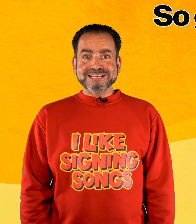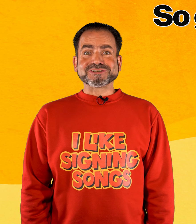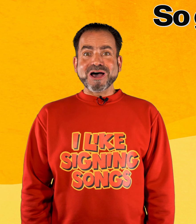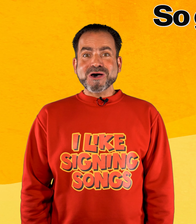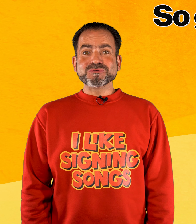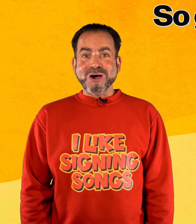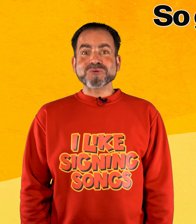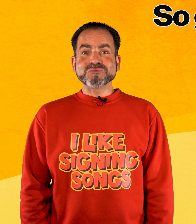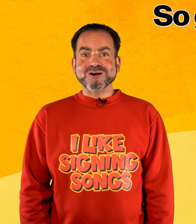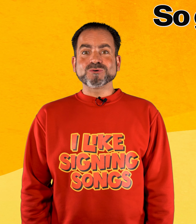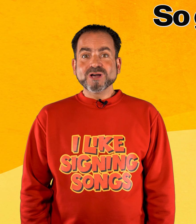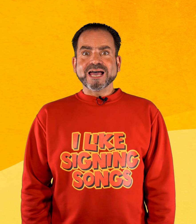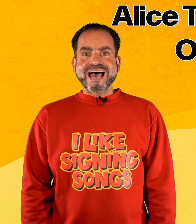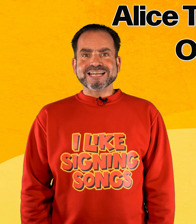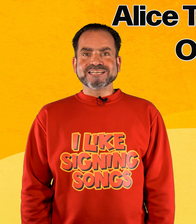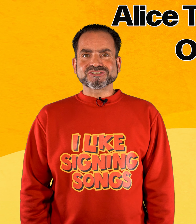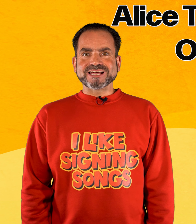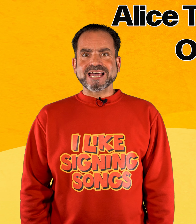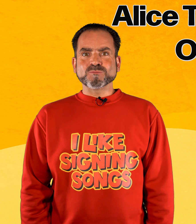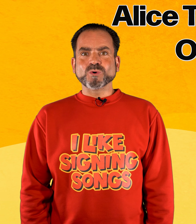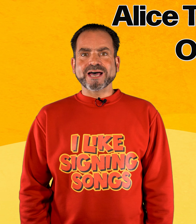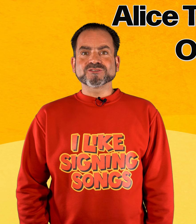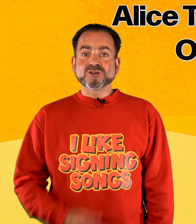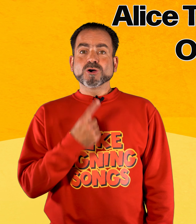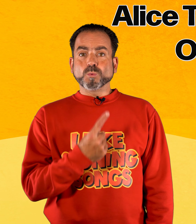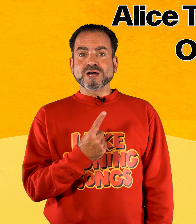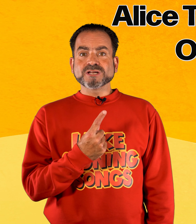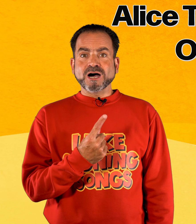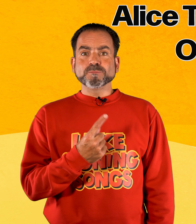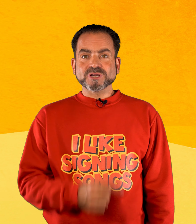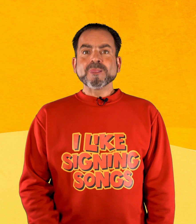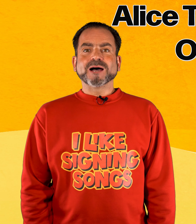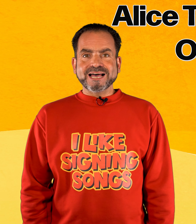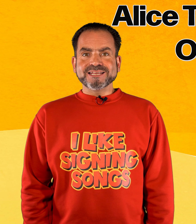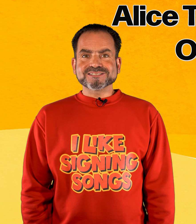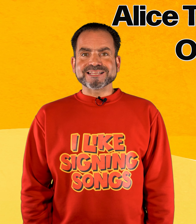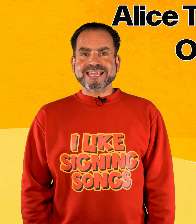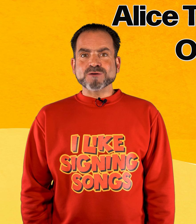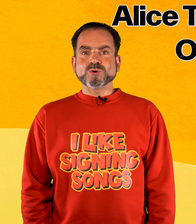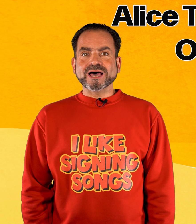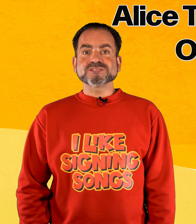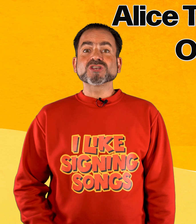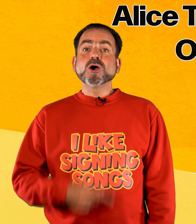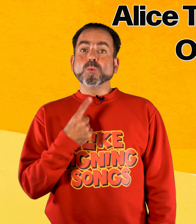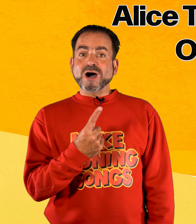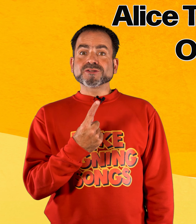Alice go, oh, oh. Alice the camel has one hump. Alice the camel has one